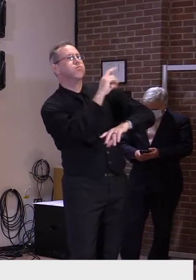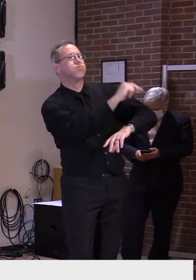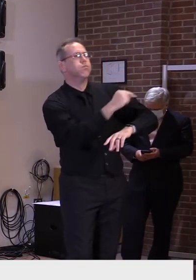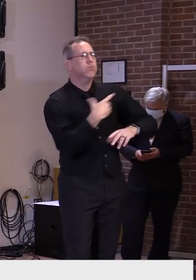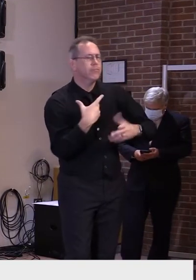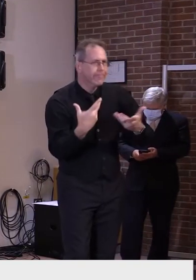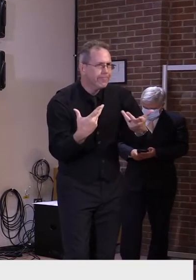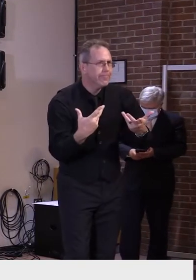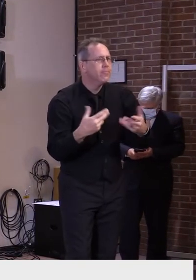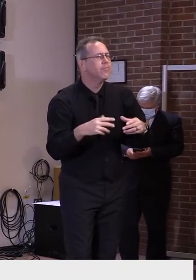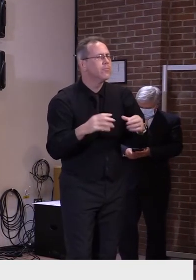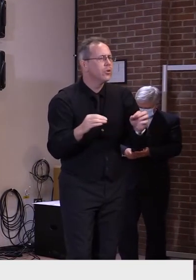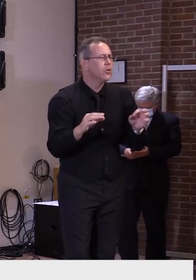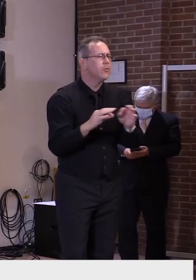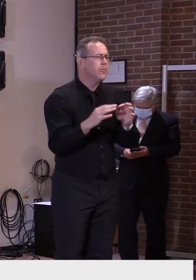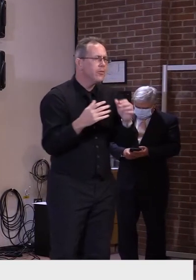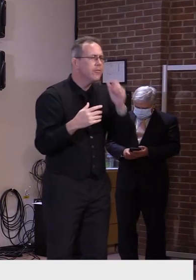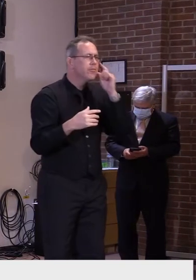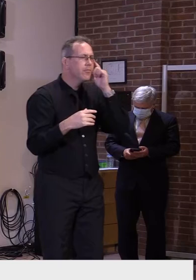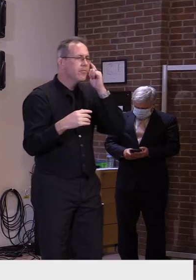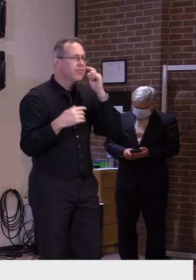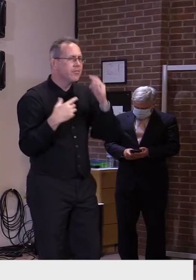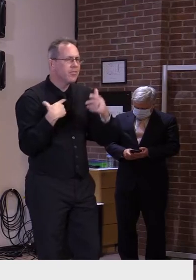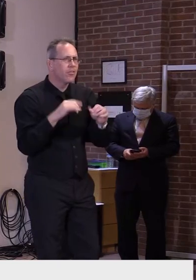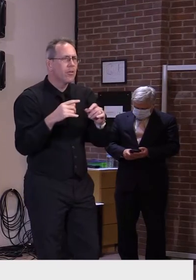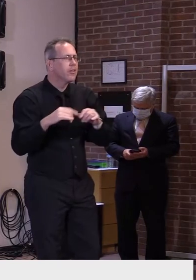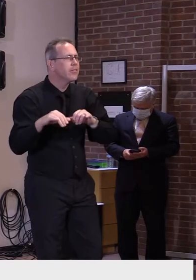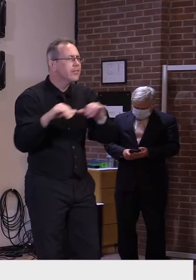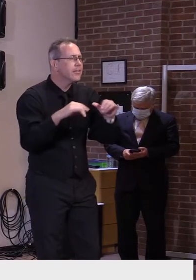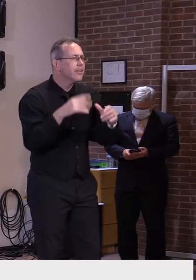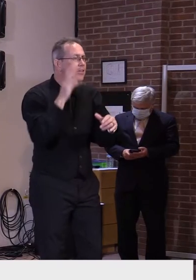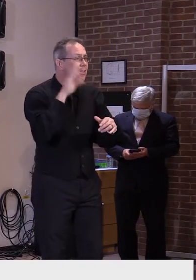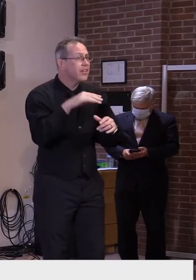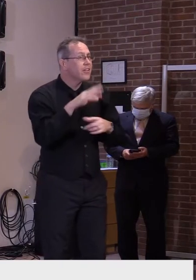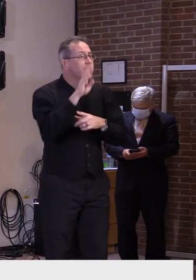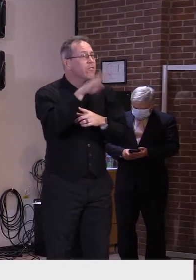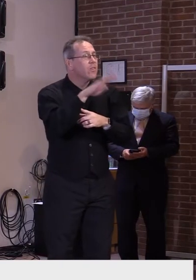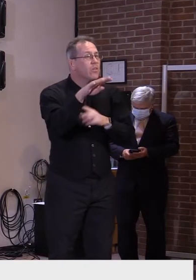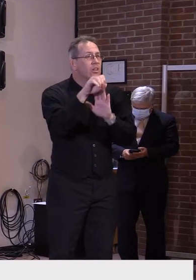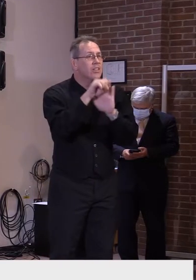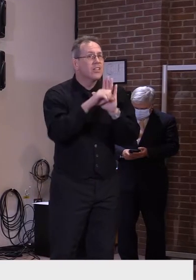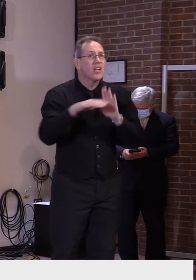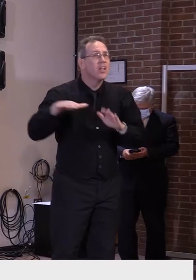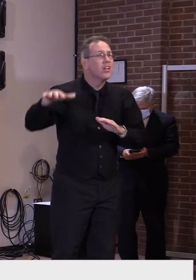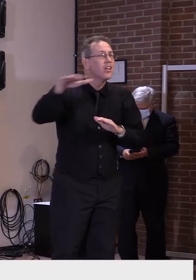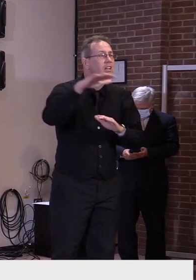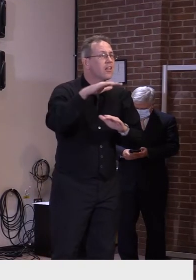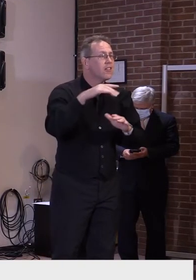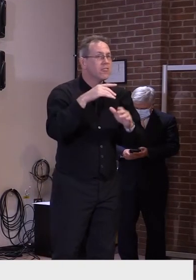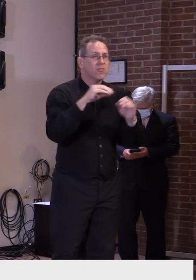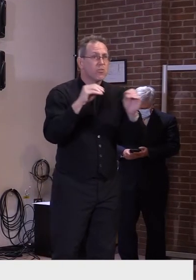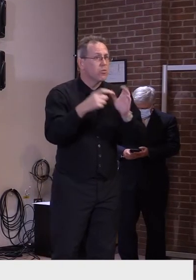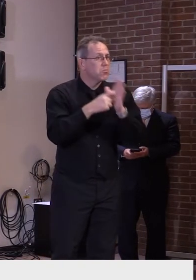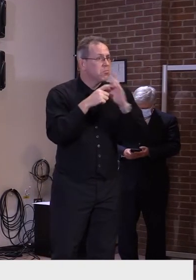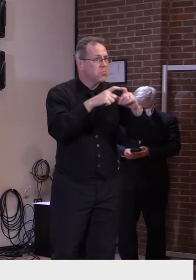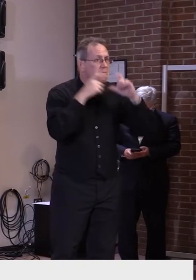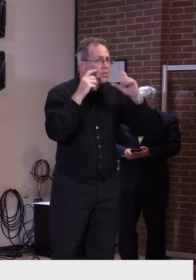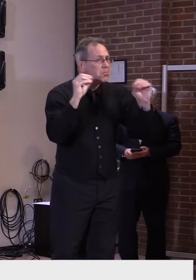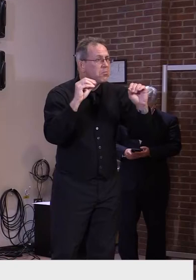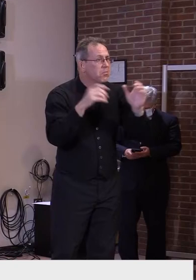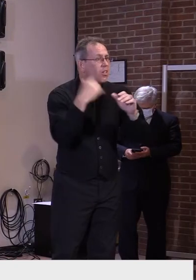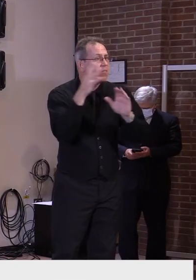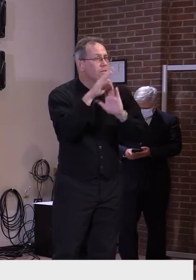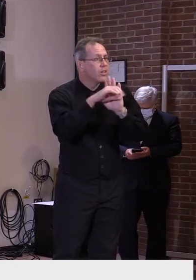44 states are doing the same thing. And the other states who are doing something different aren't exactly